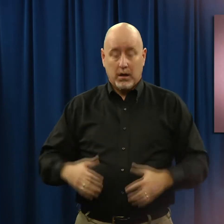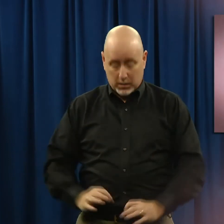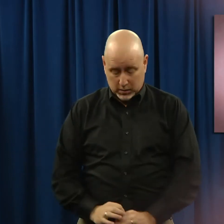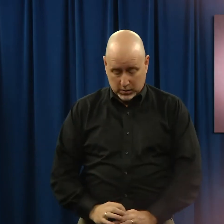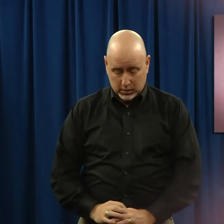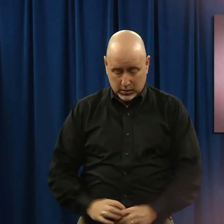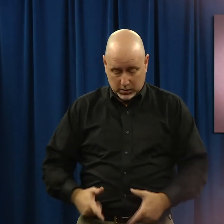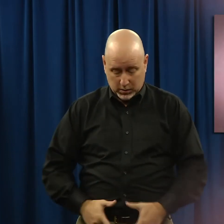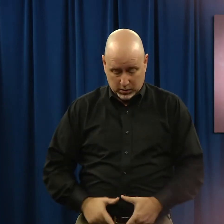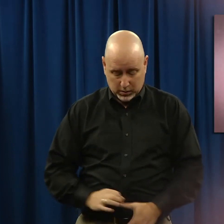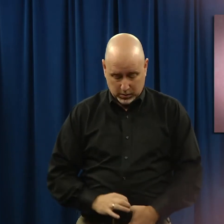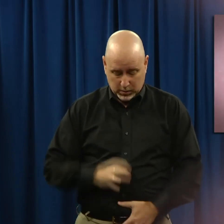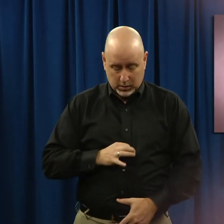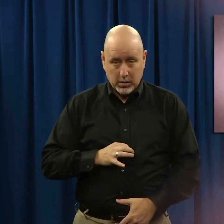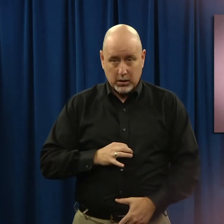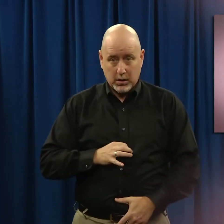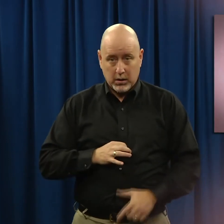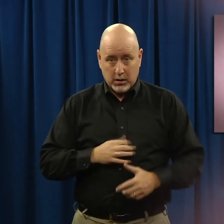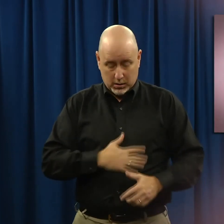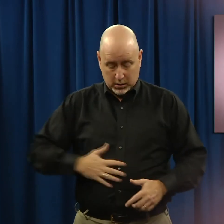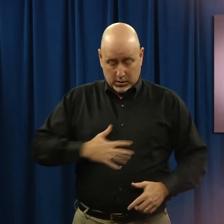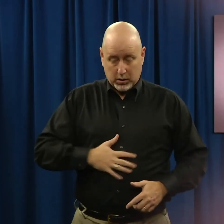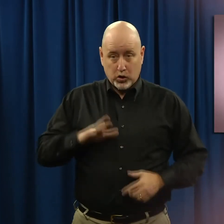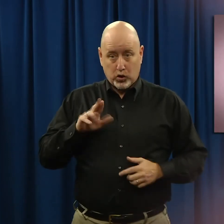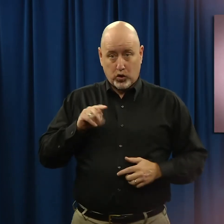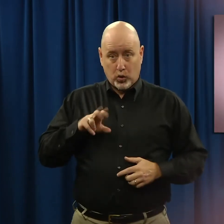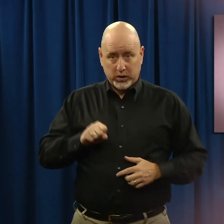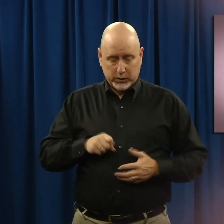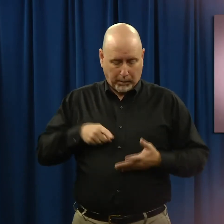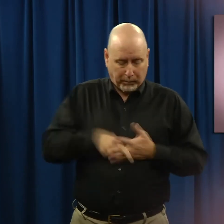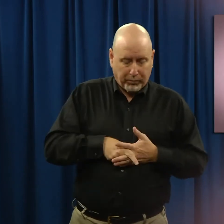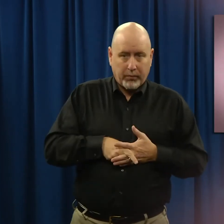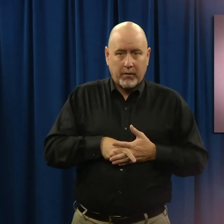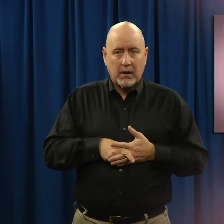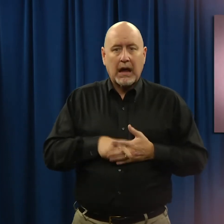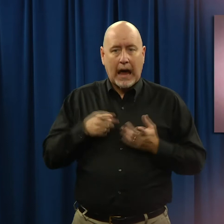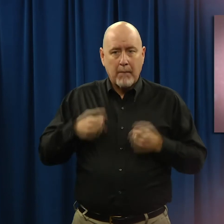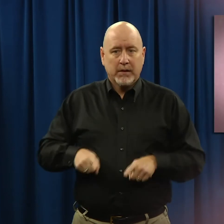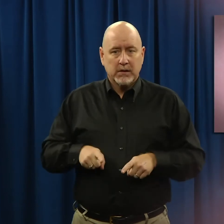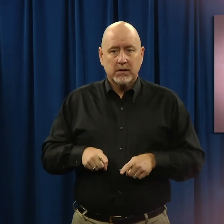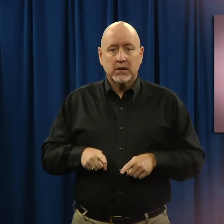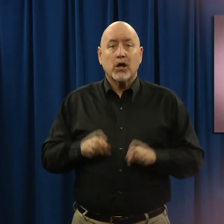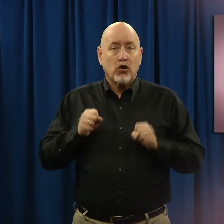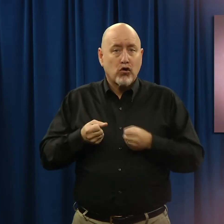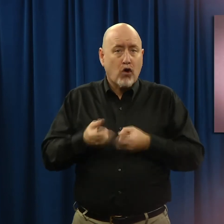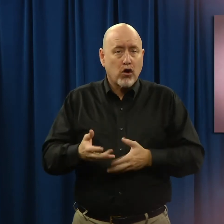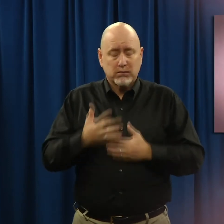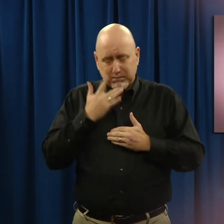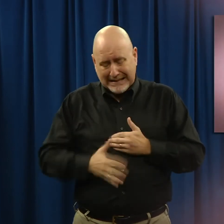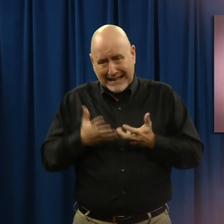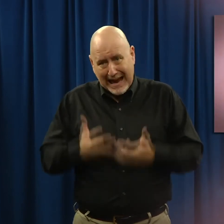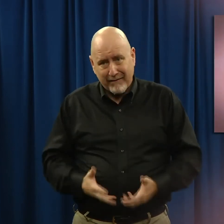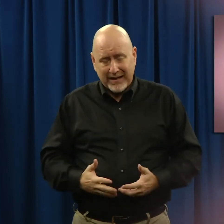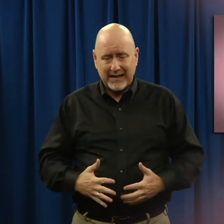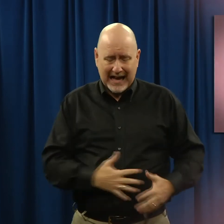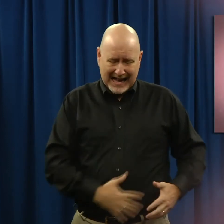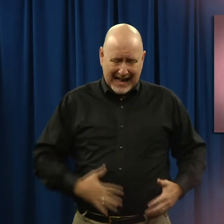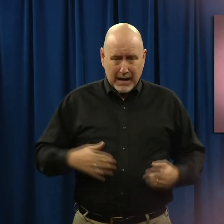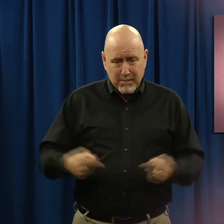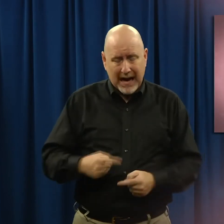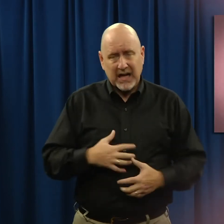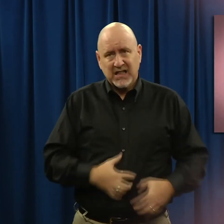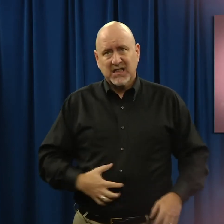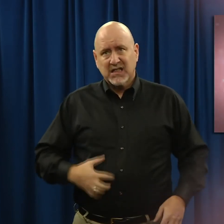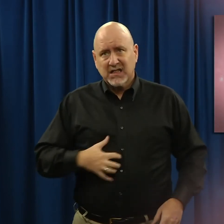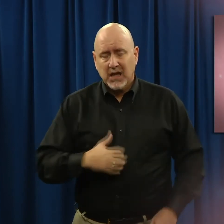is an accidental puncture of the uterus that can lead to other effects, such as heavy vaginal bleeding, abdominal pain, nausea, and